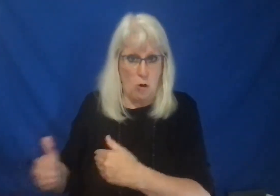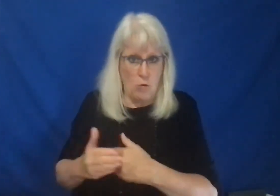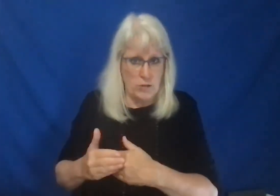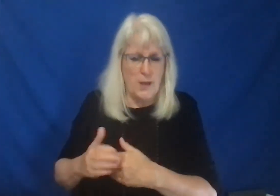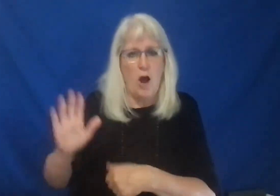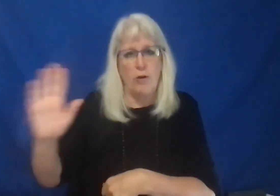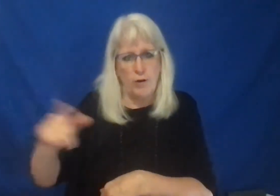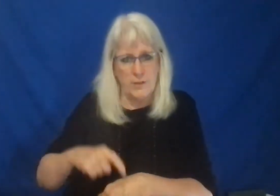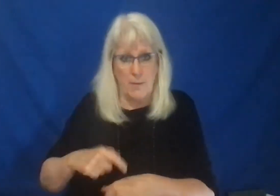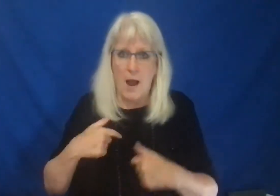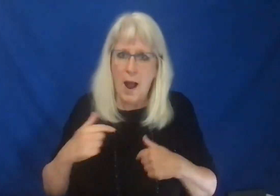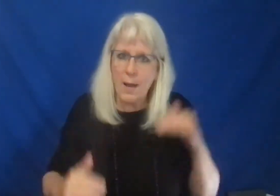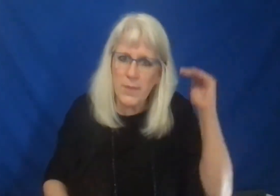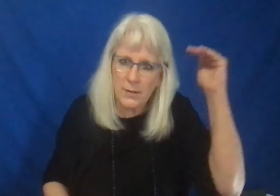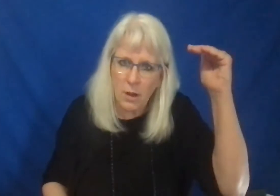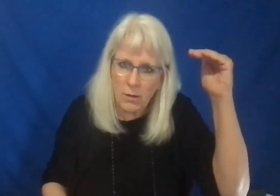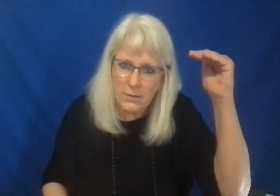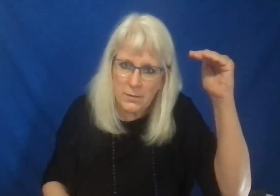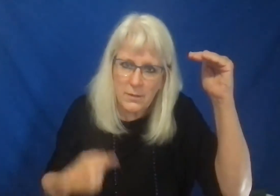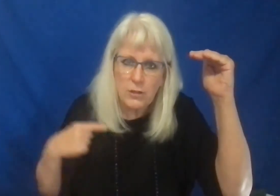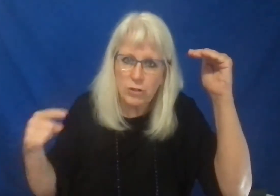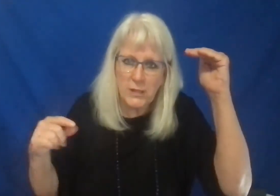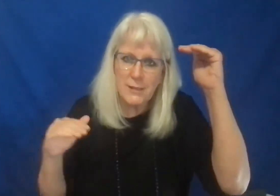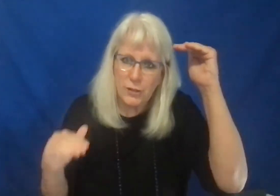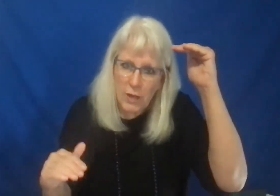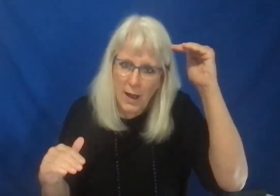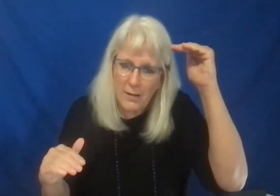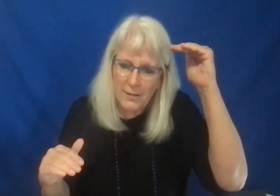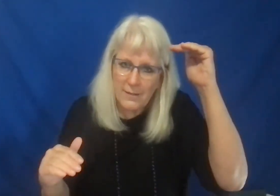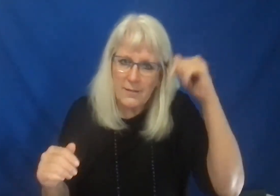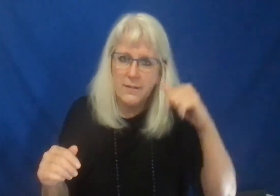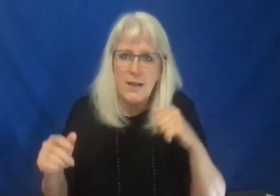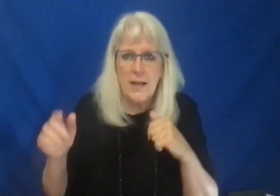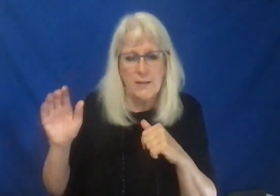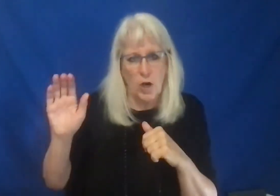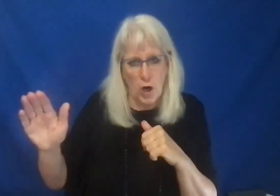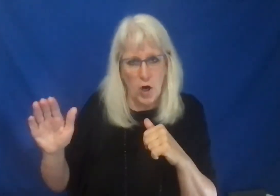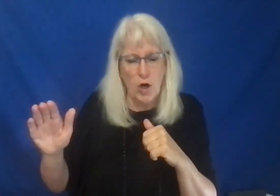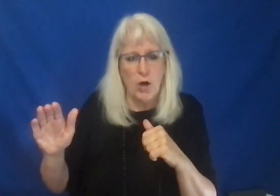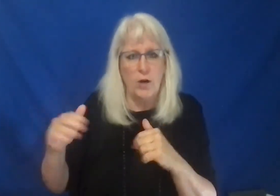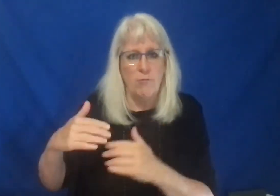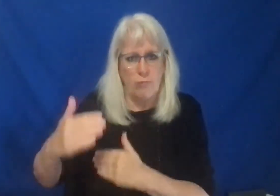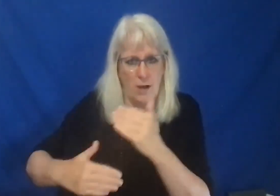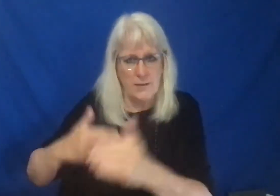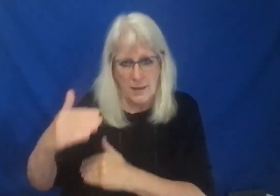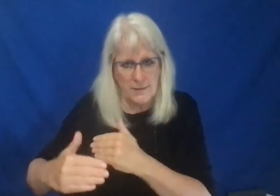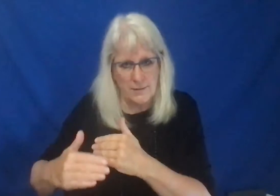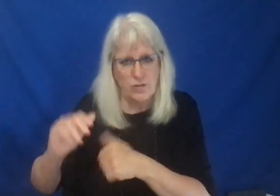the adult. She's the little one, and I want her to set the norms. So